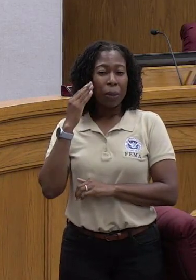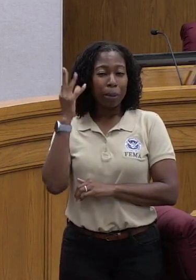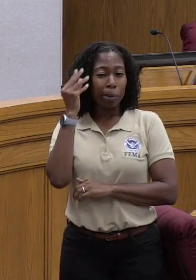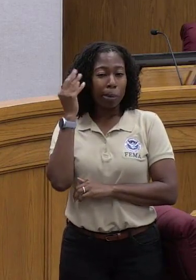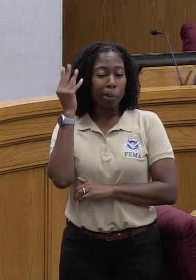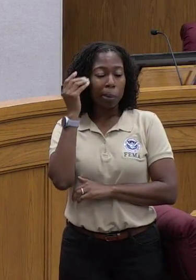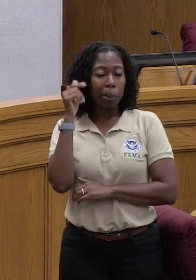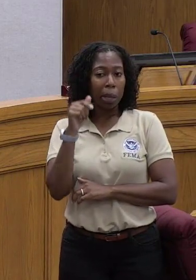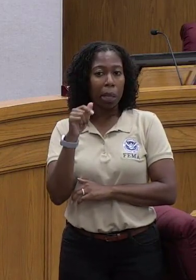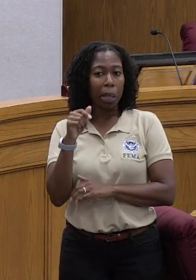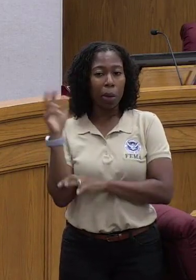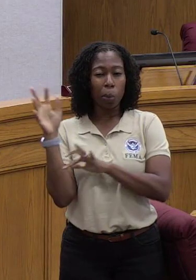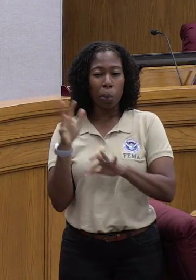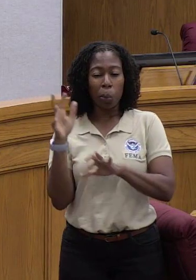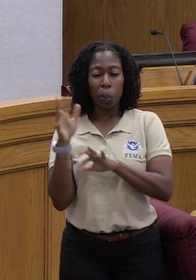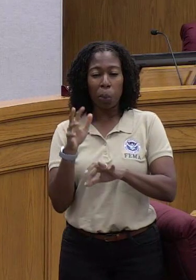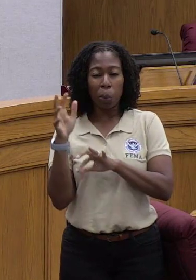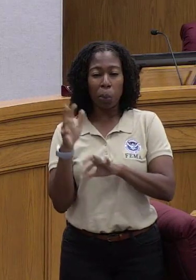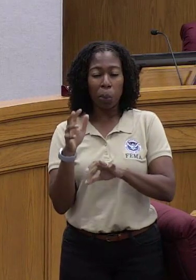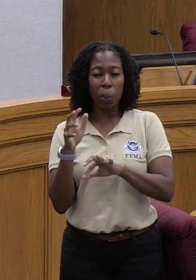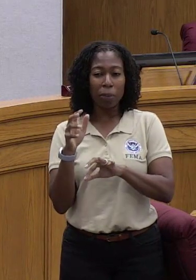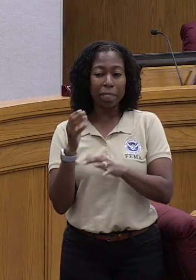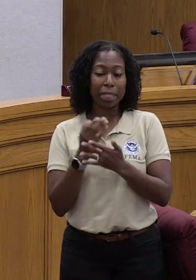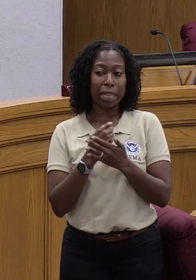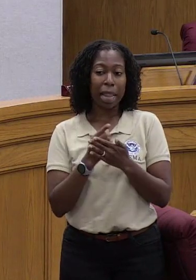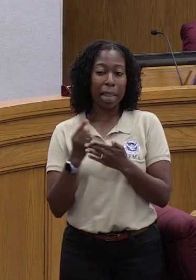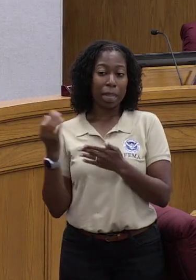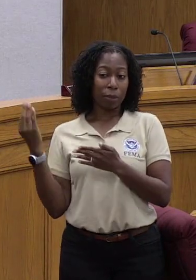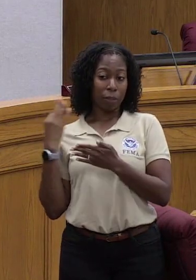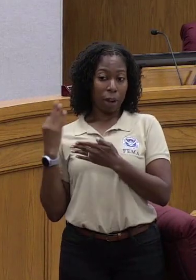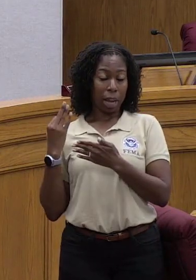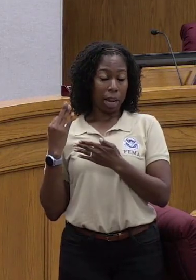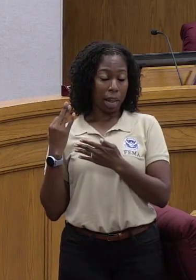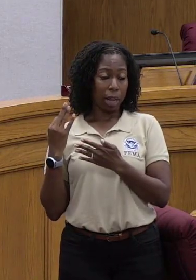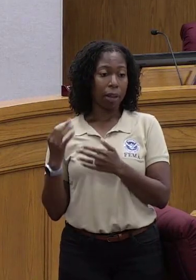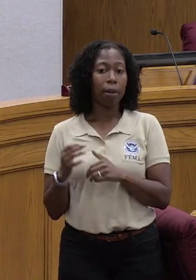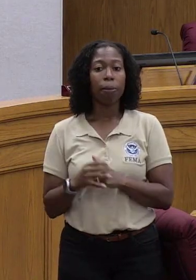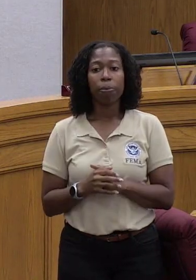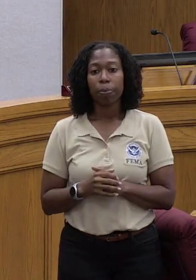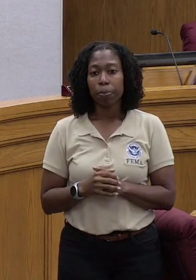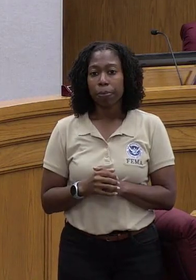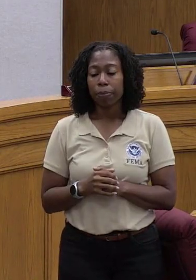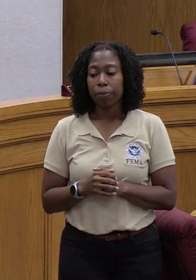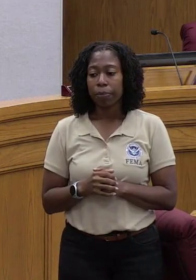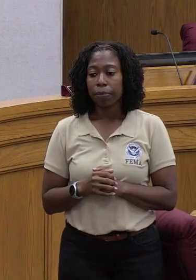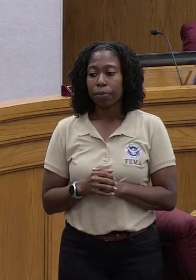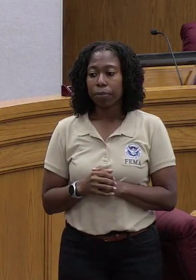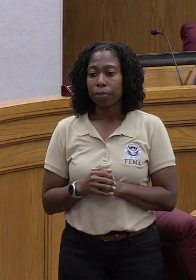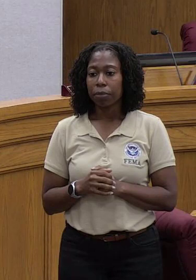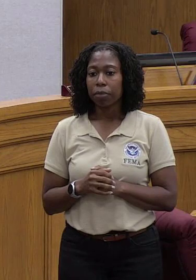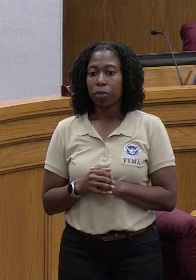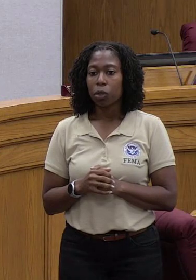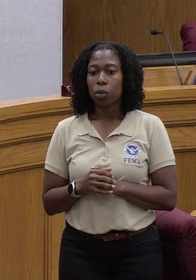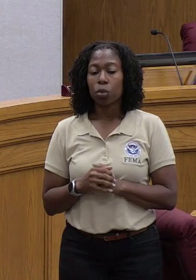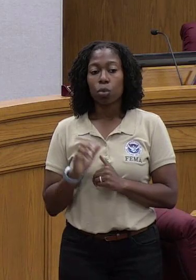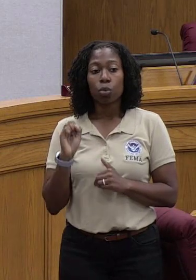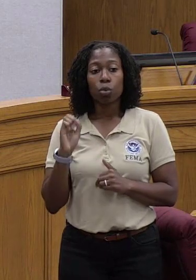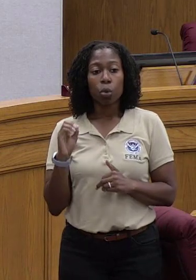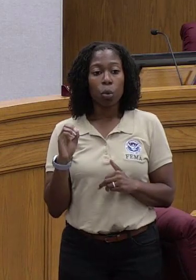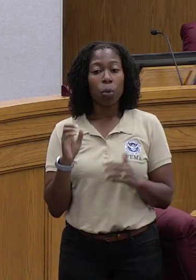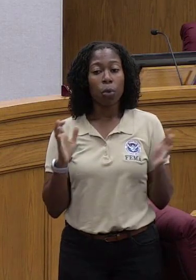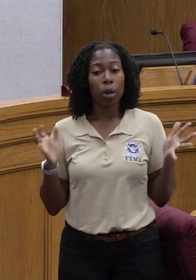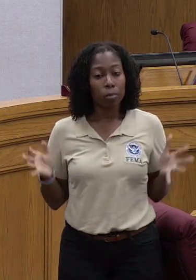since last Friday. It's when they actually started planning for it. So I would again, just encourage all of